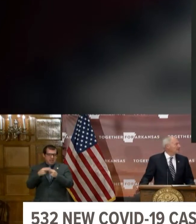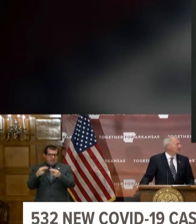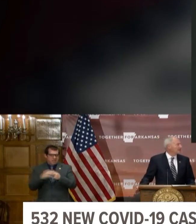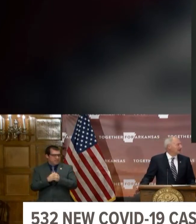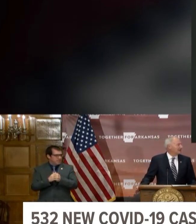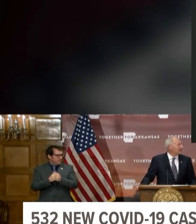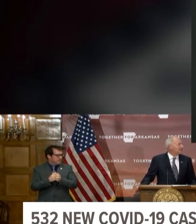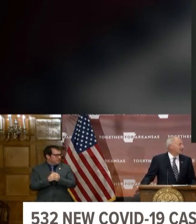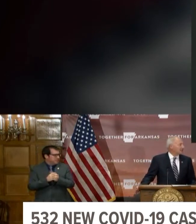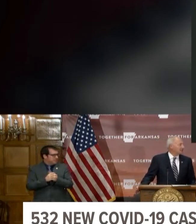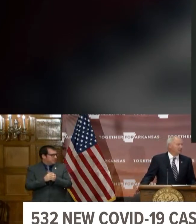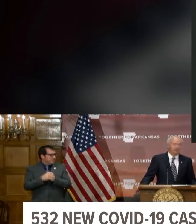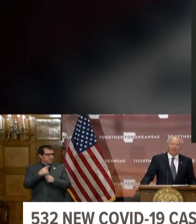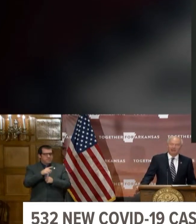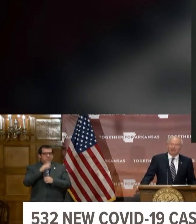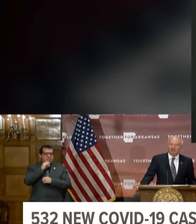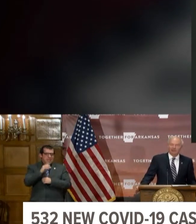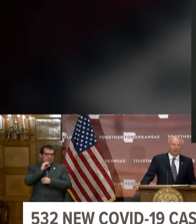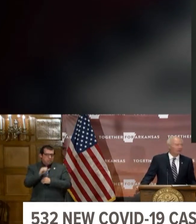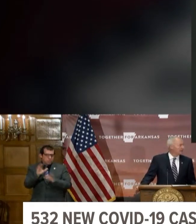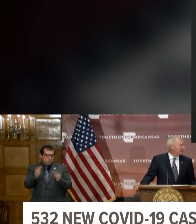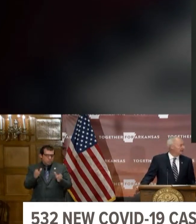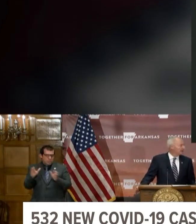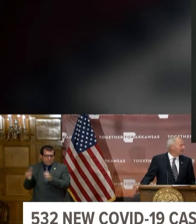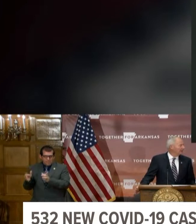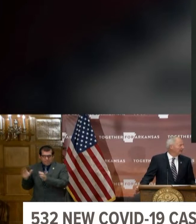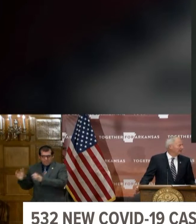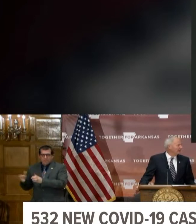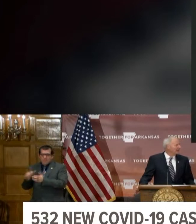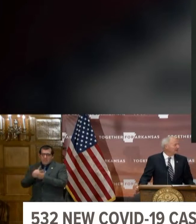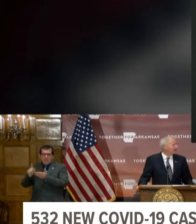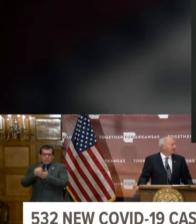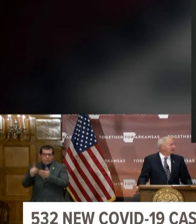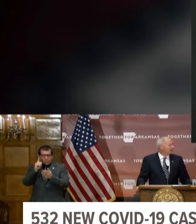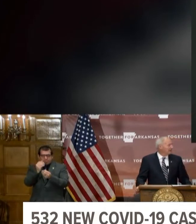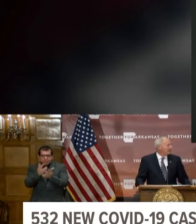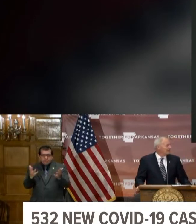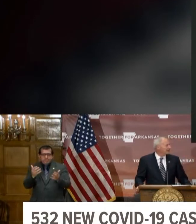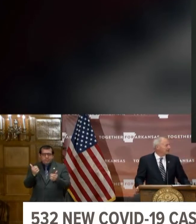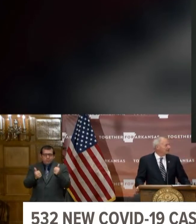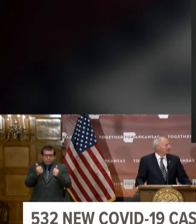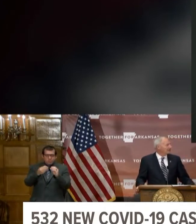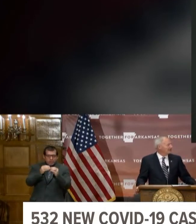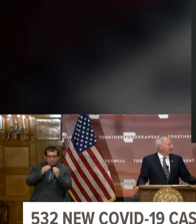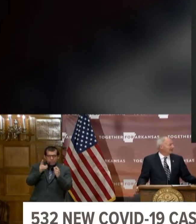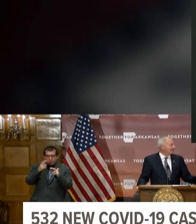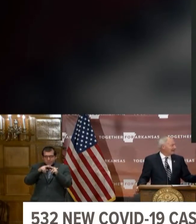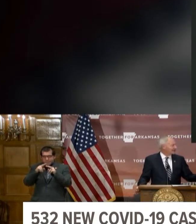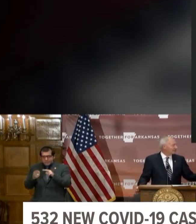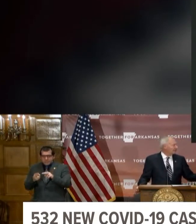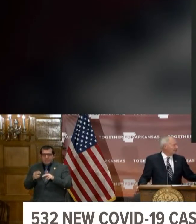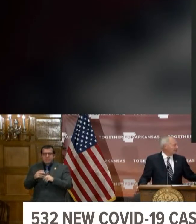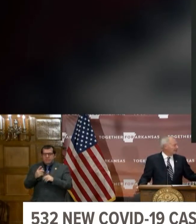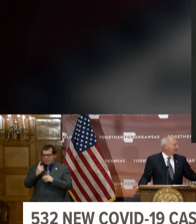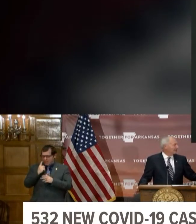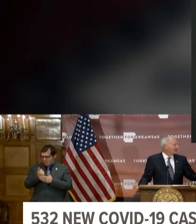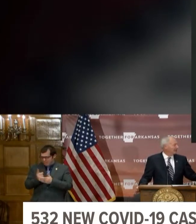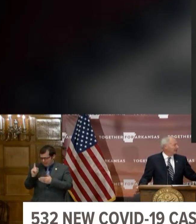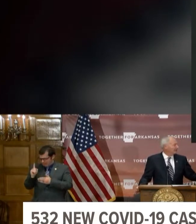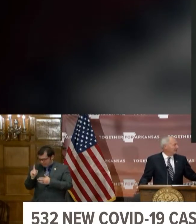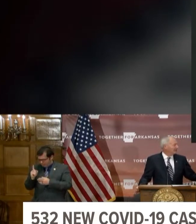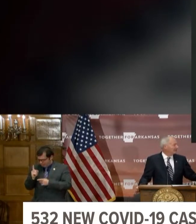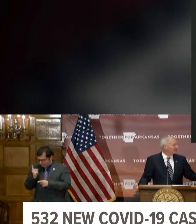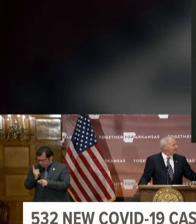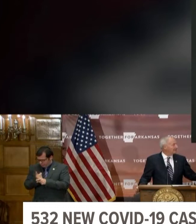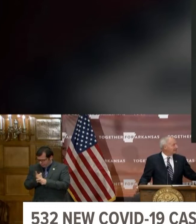And this is by age group, which we like to show every week, to show the trend lines. I think last week, if I remember